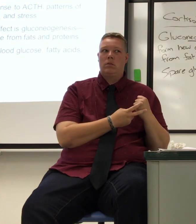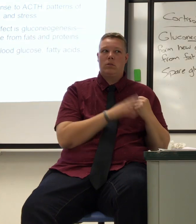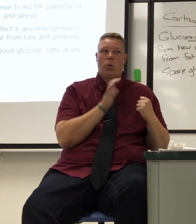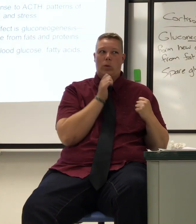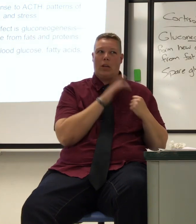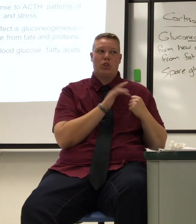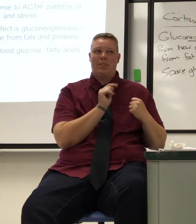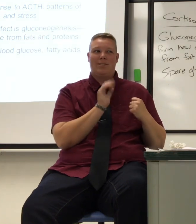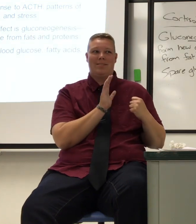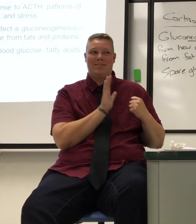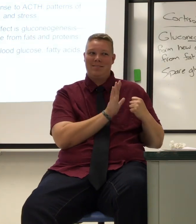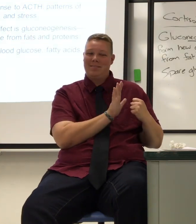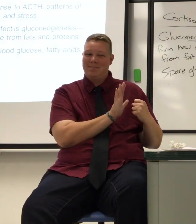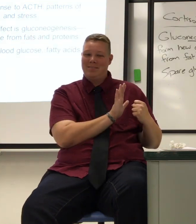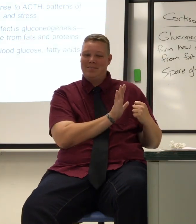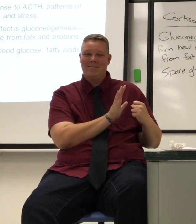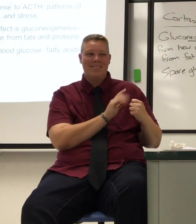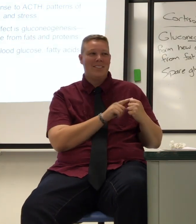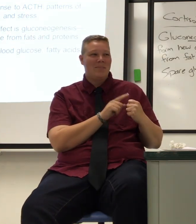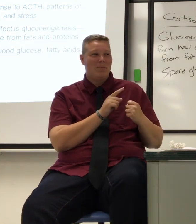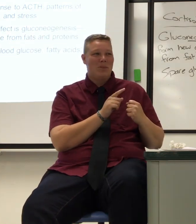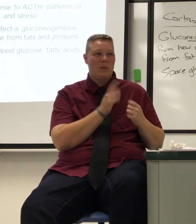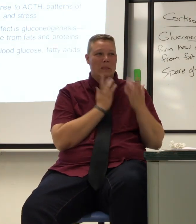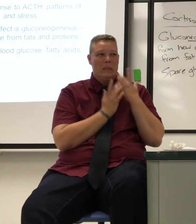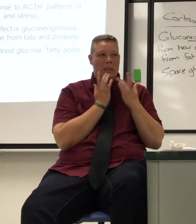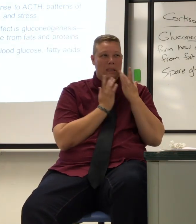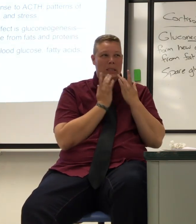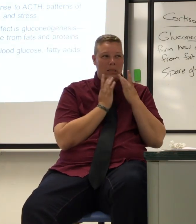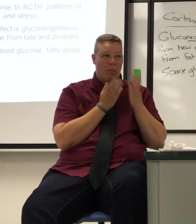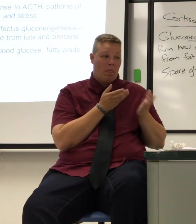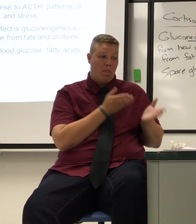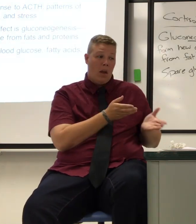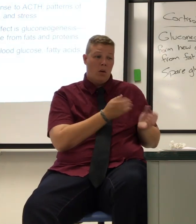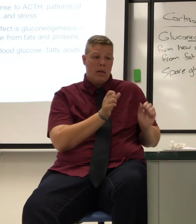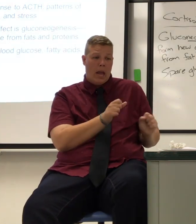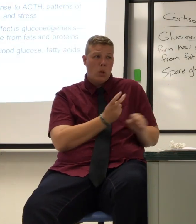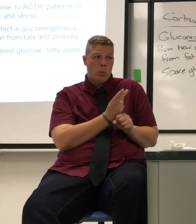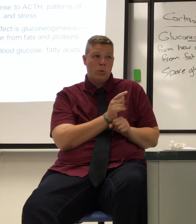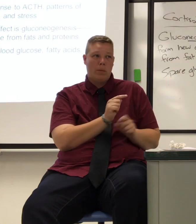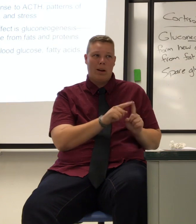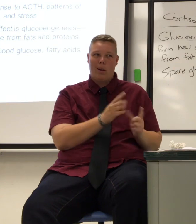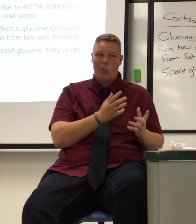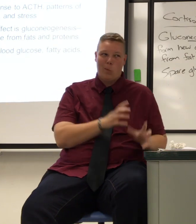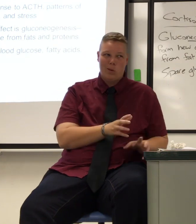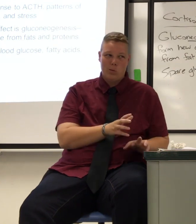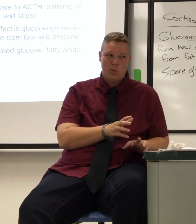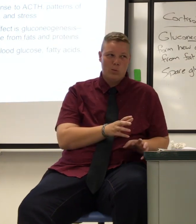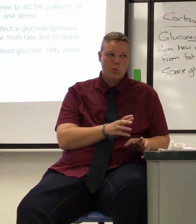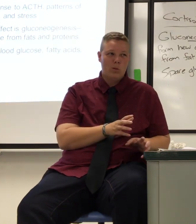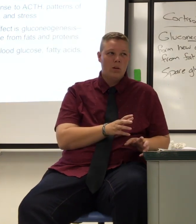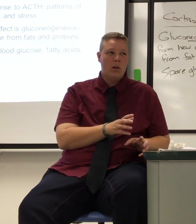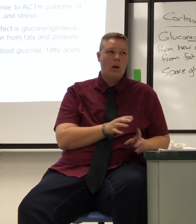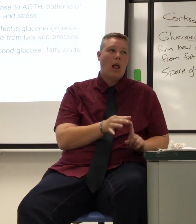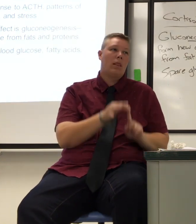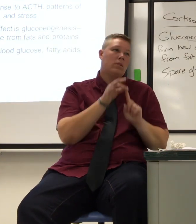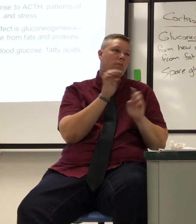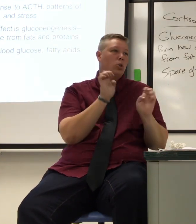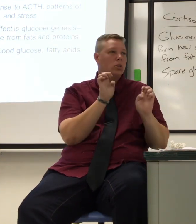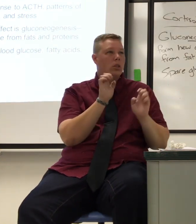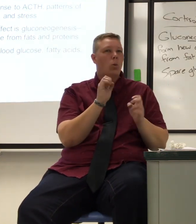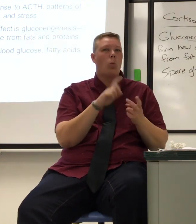to touch that ever, right? You want to save that. It's there. It's money I can spend, but I don't want to, unless there's some